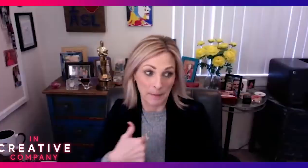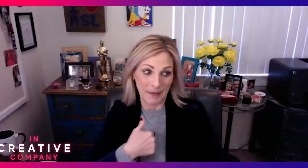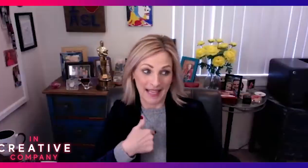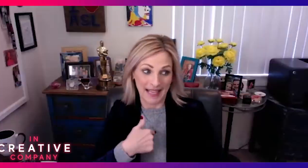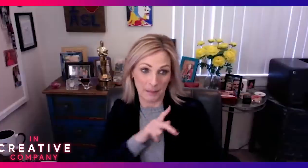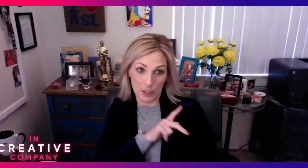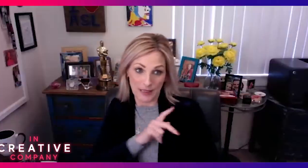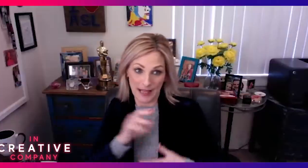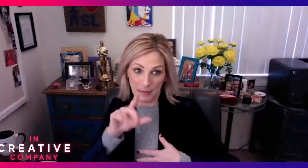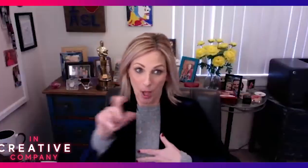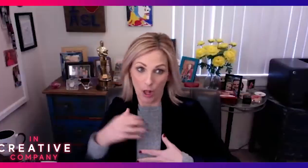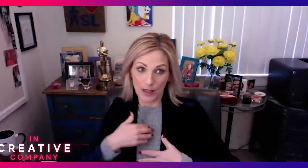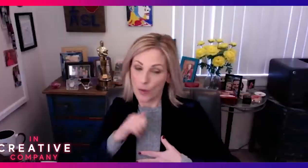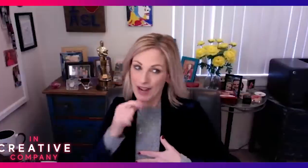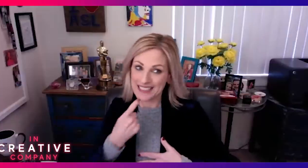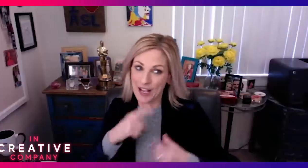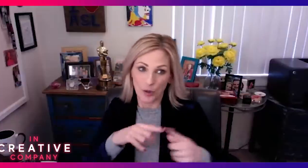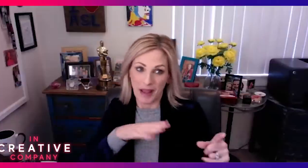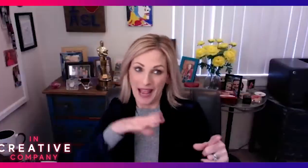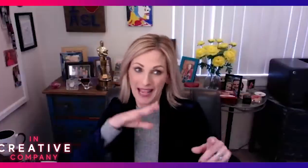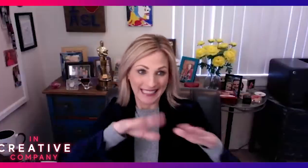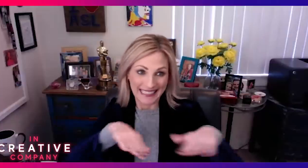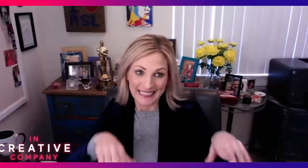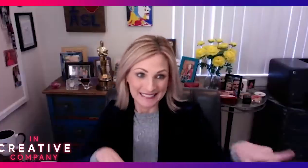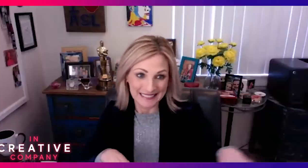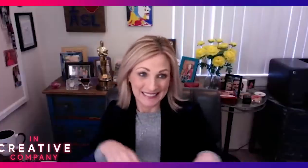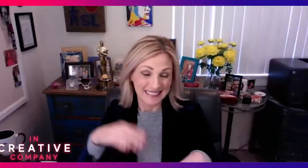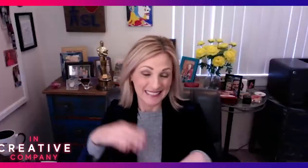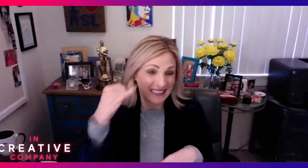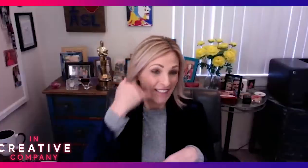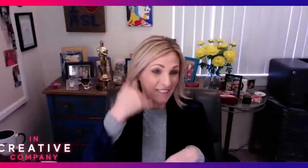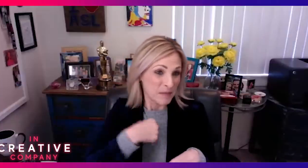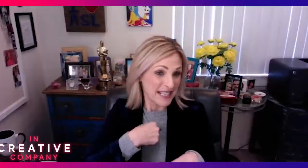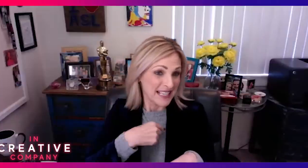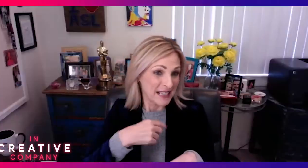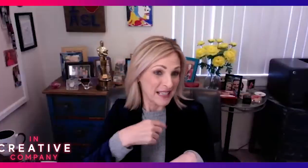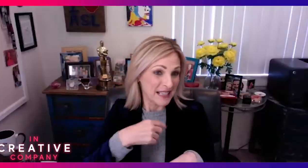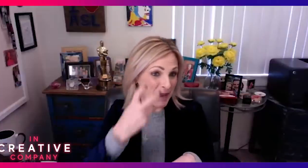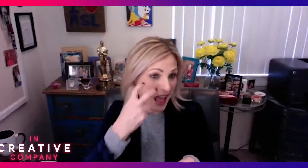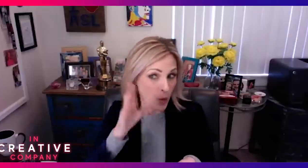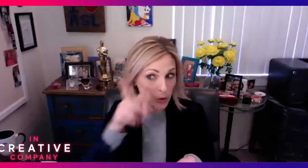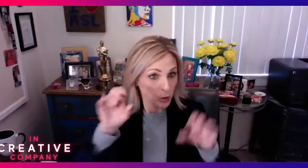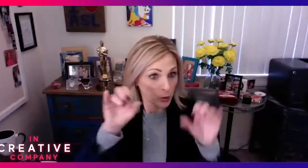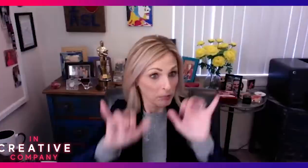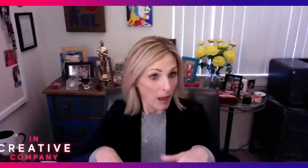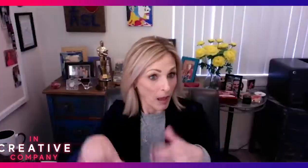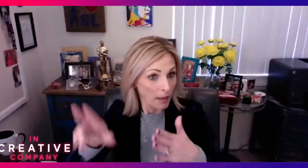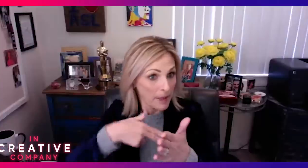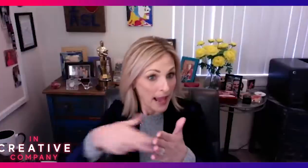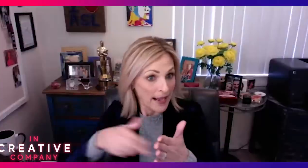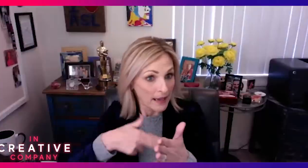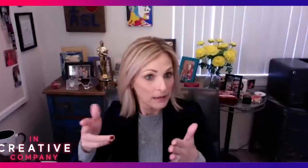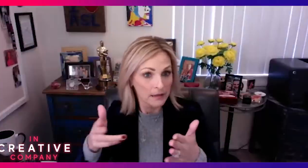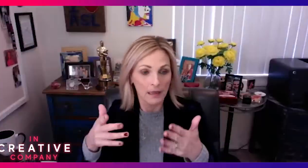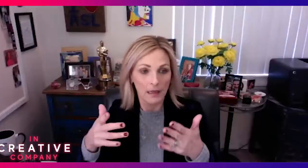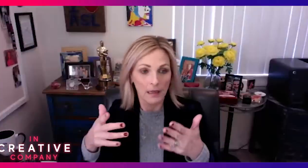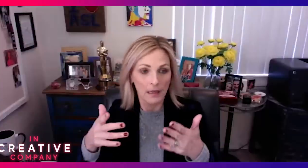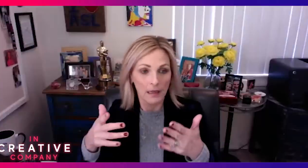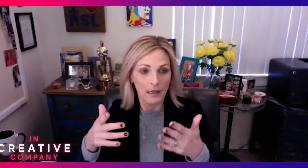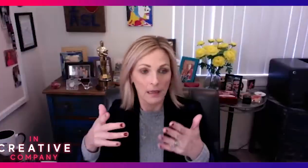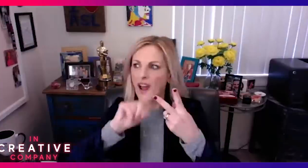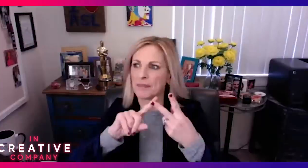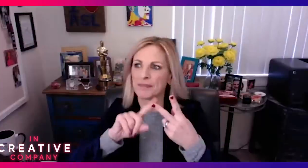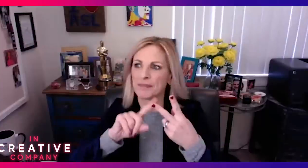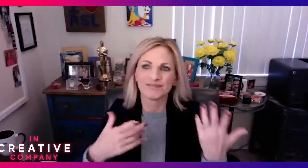wrong as a deaf mother. So for me personally, as Marlee, this is not something I was experienced with my kids. Like